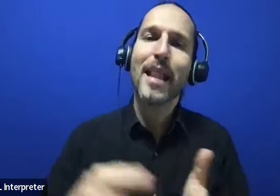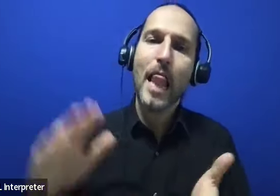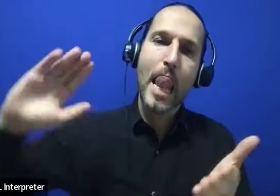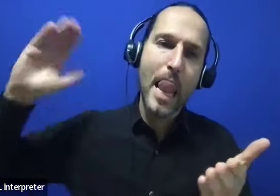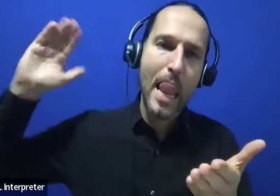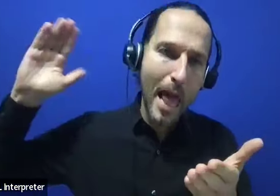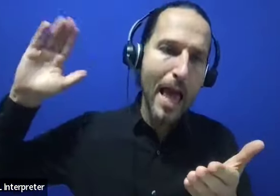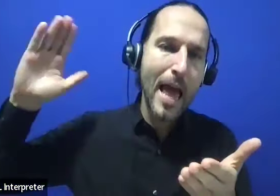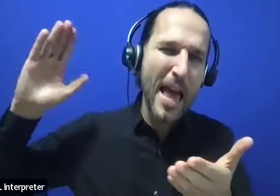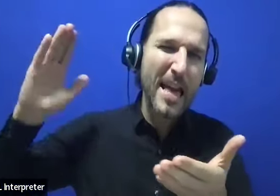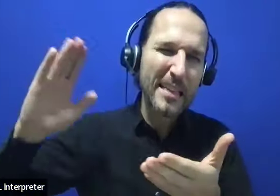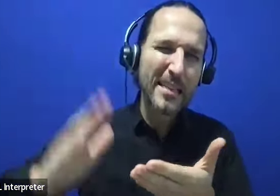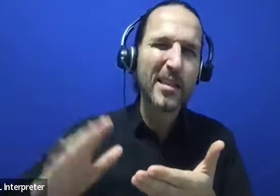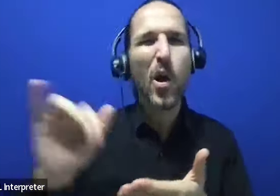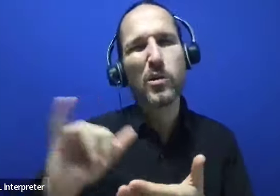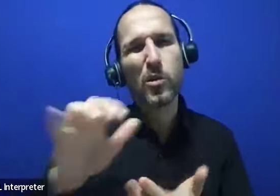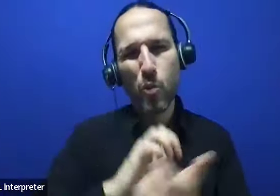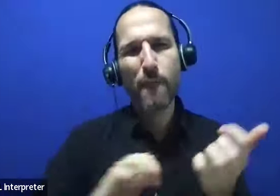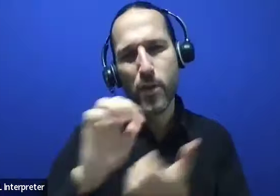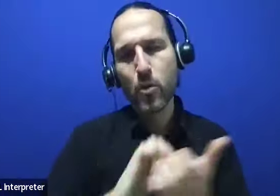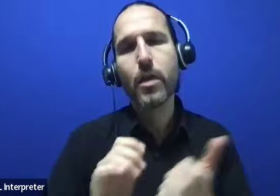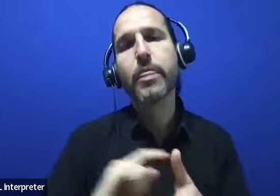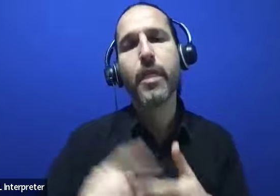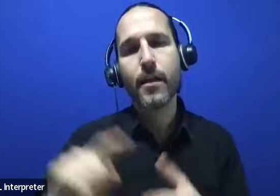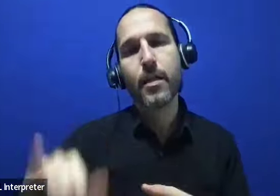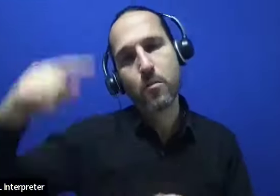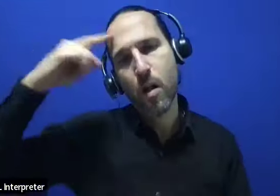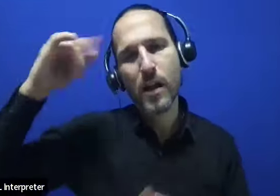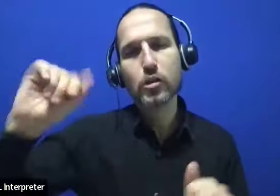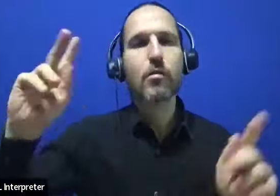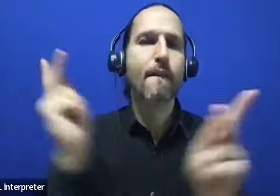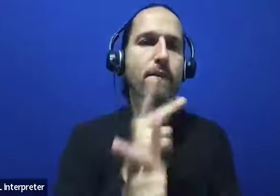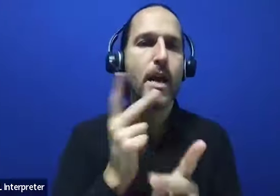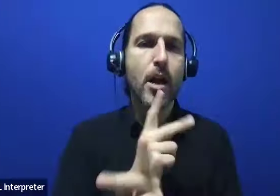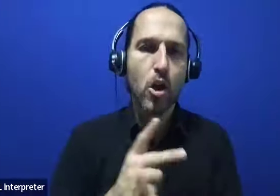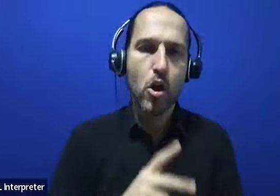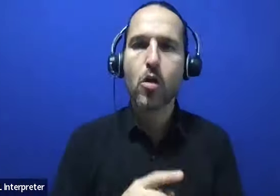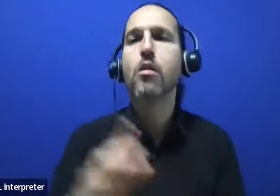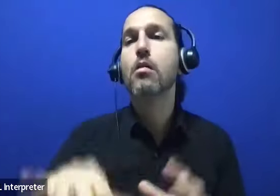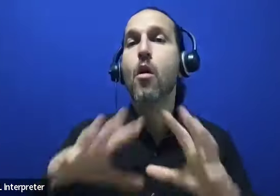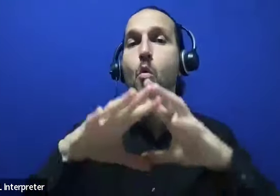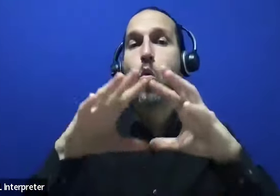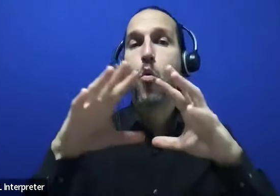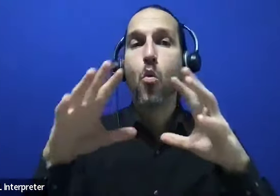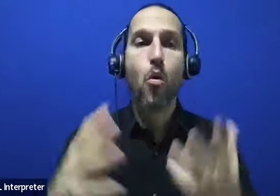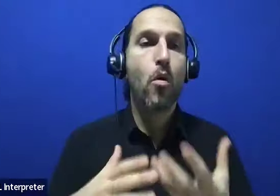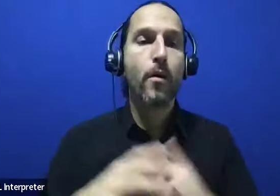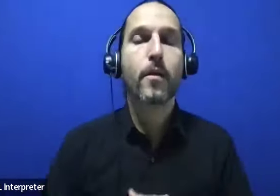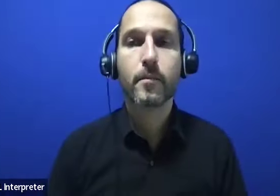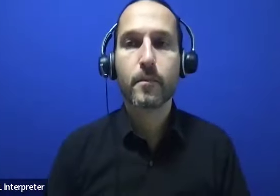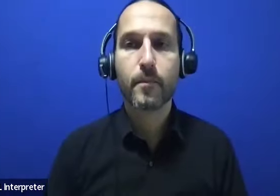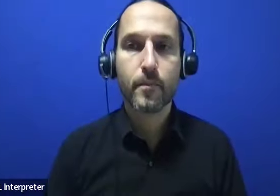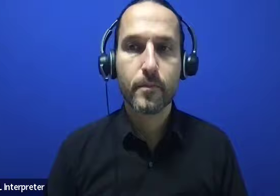and confusing. So the brain, in trying to sort out what is this world that I'm dealing with here,